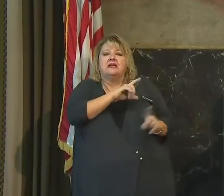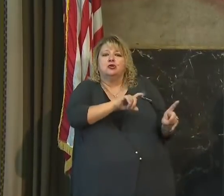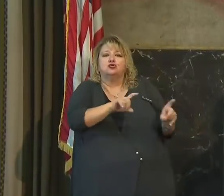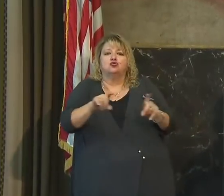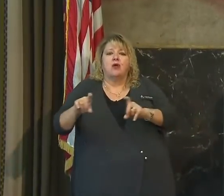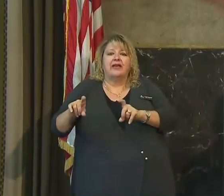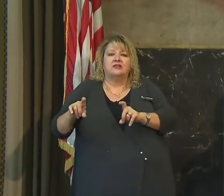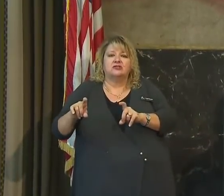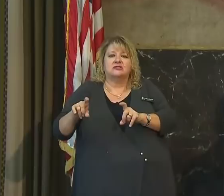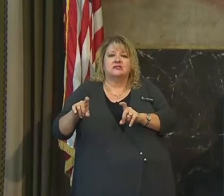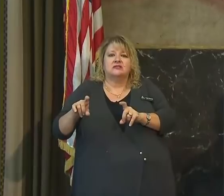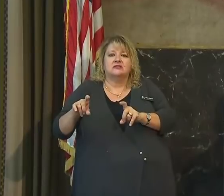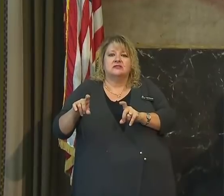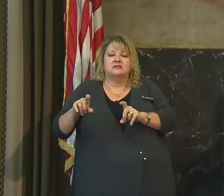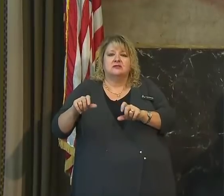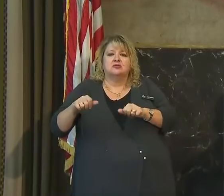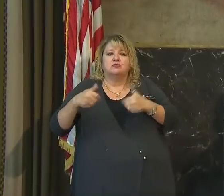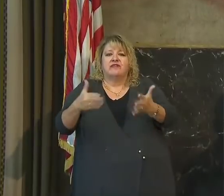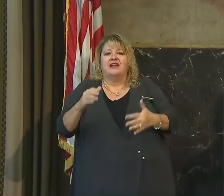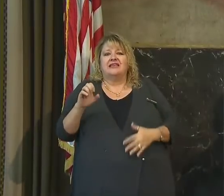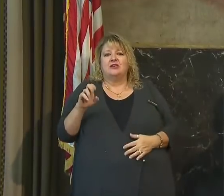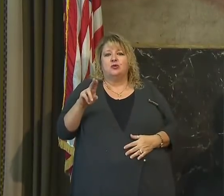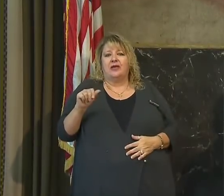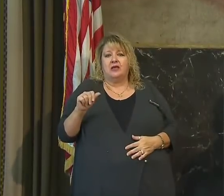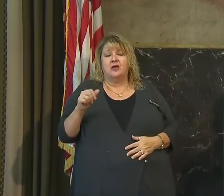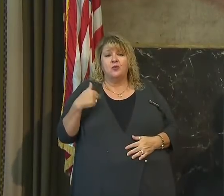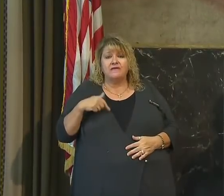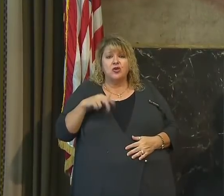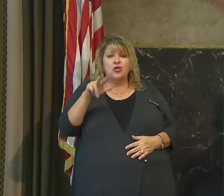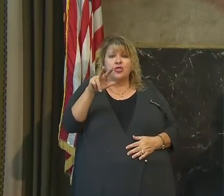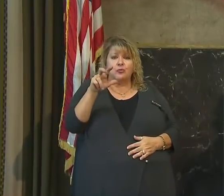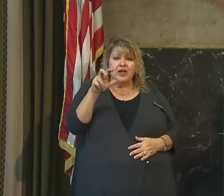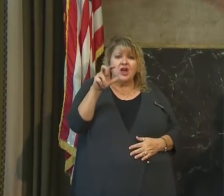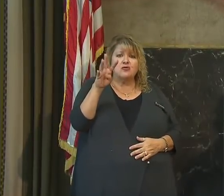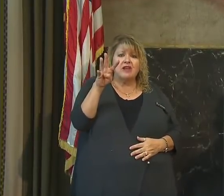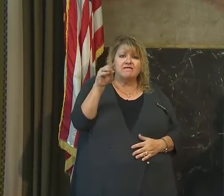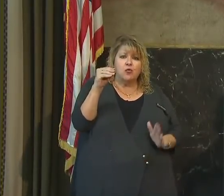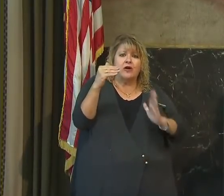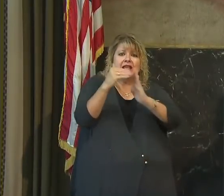decision to issue the EUA. Since then, there have been 340 million shots given,